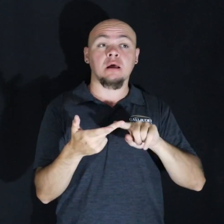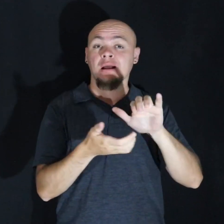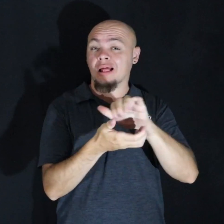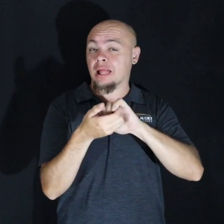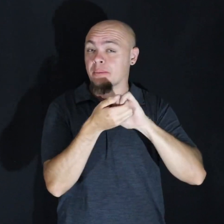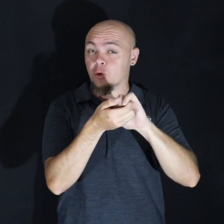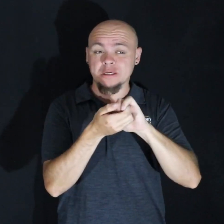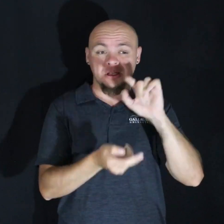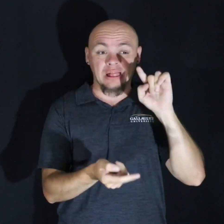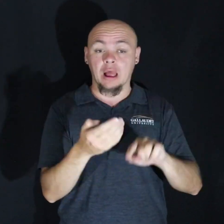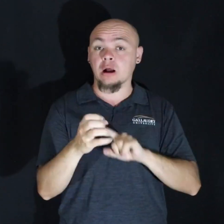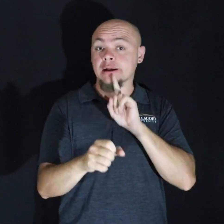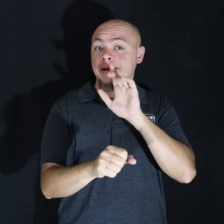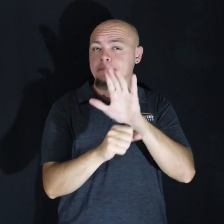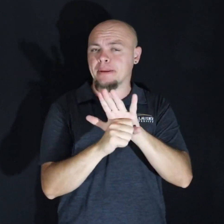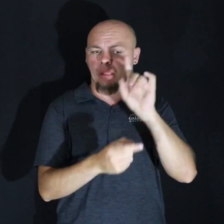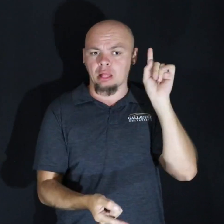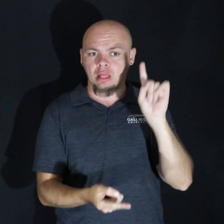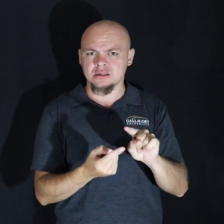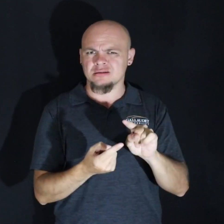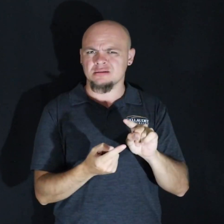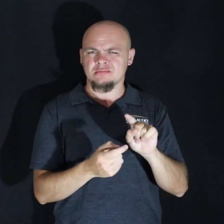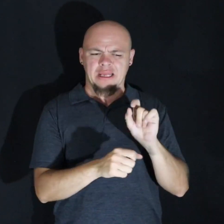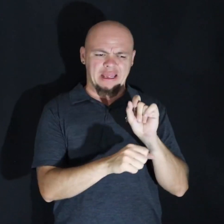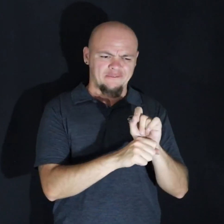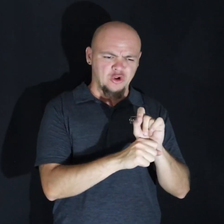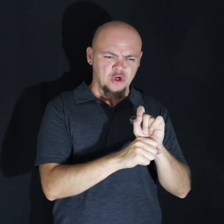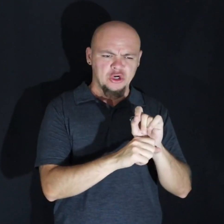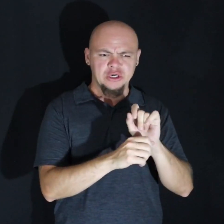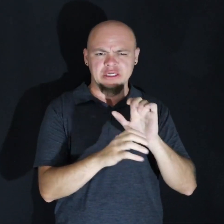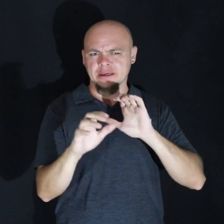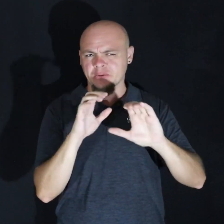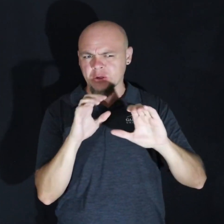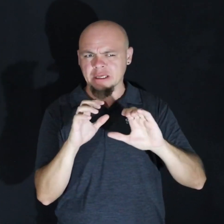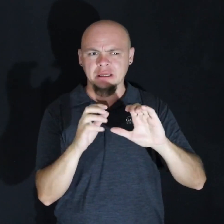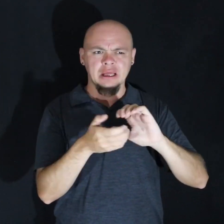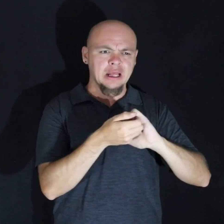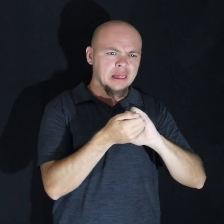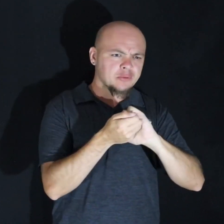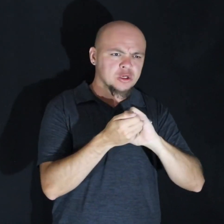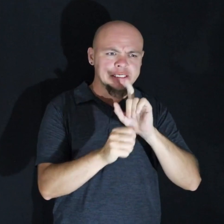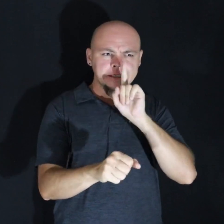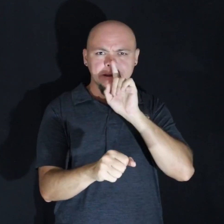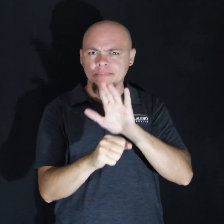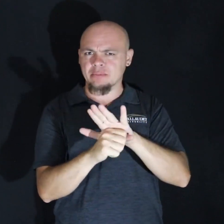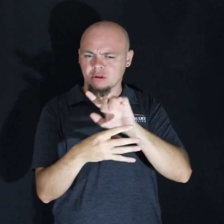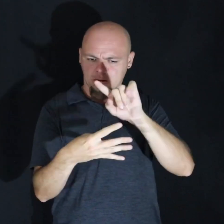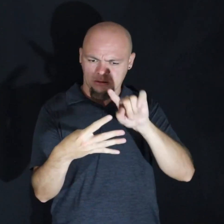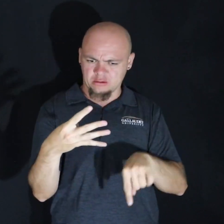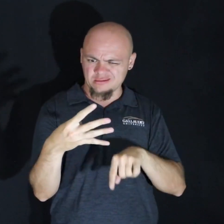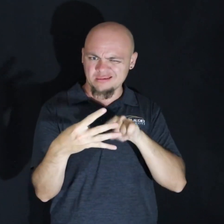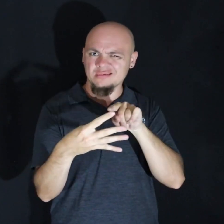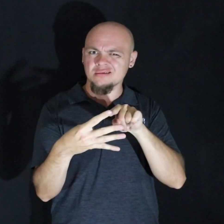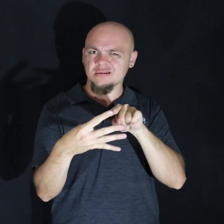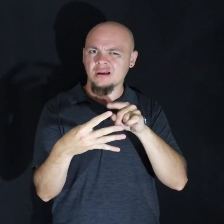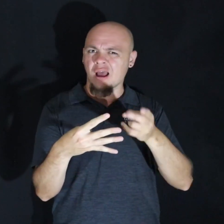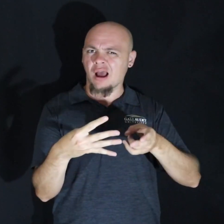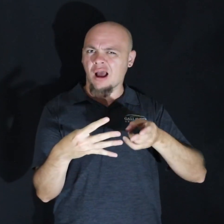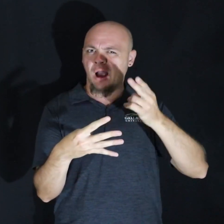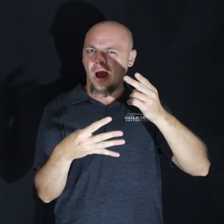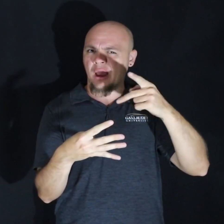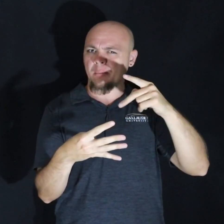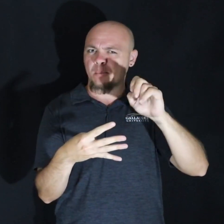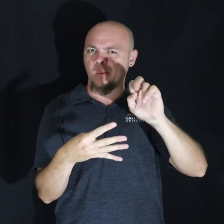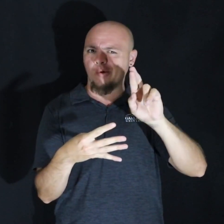commitment. But hold on. Effort, communication, collaboration, commitment, aren't those the signs of a high-performing